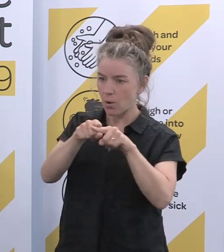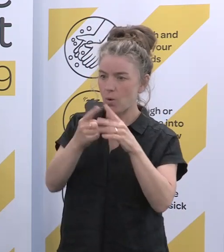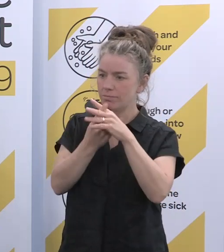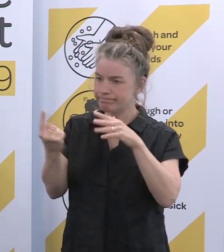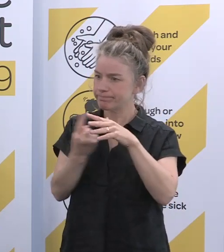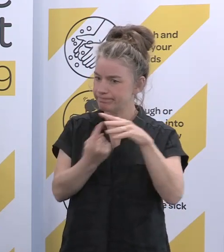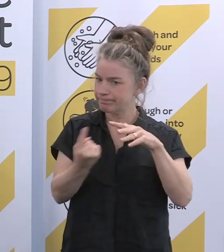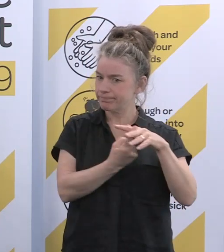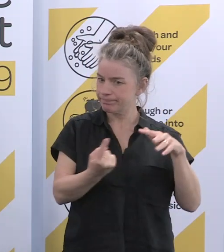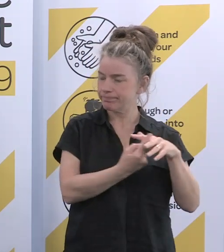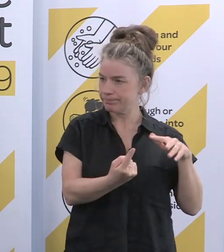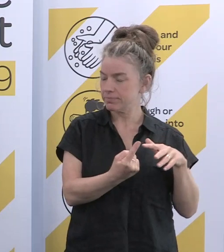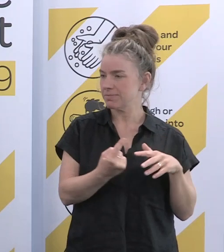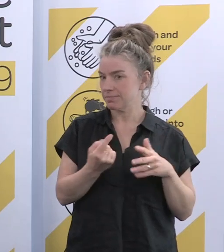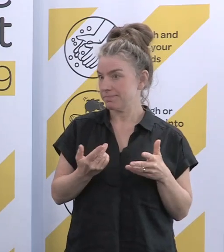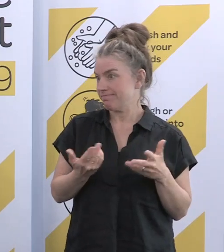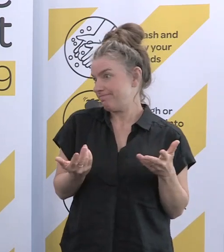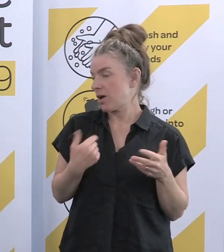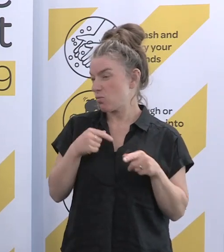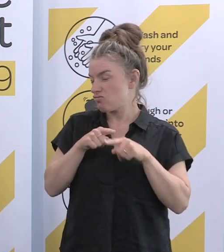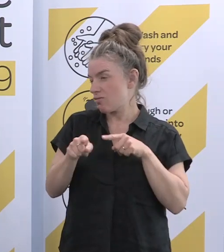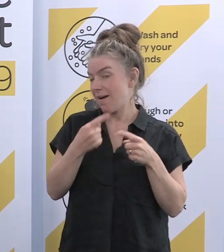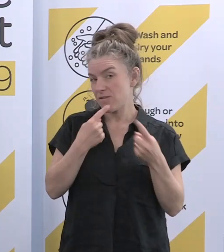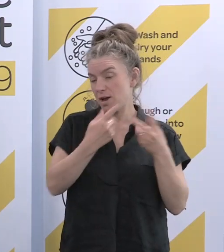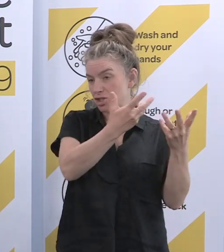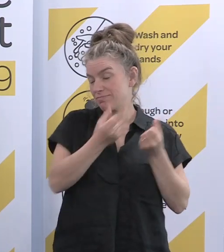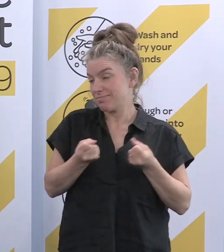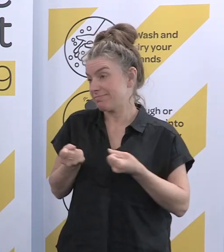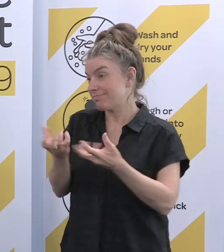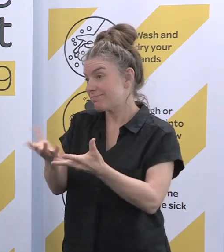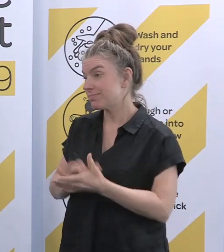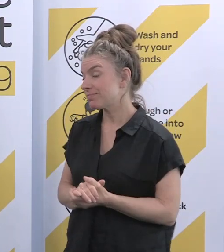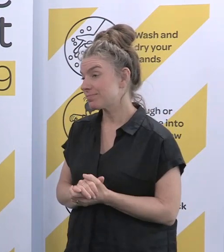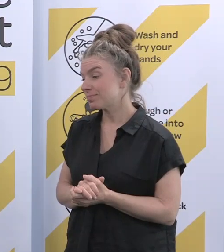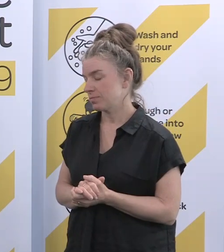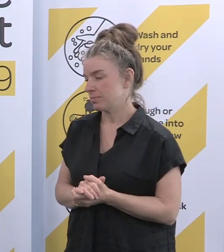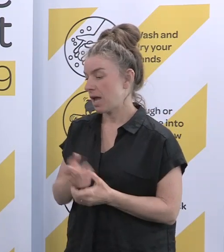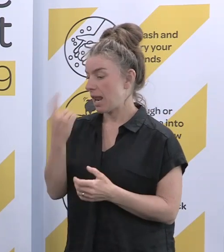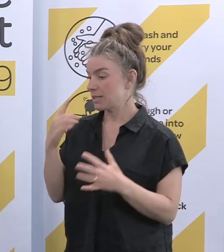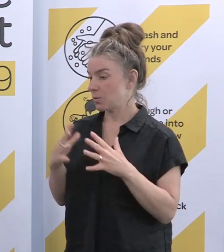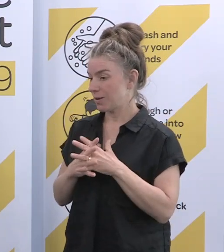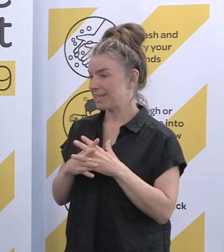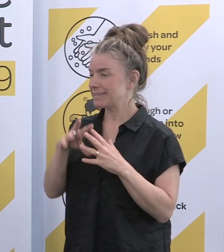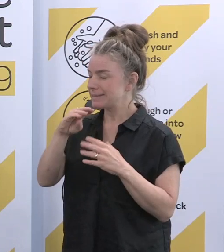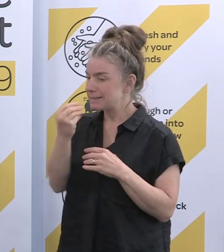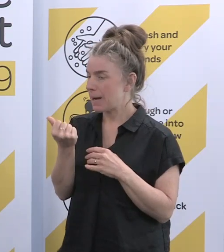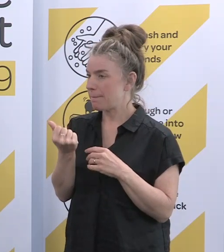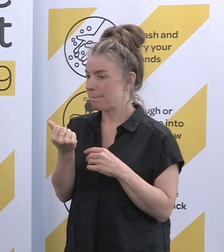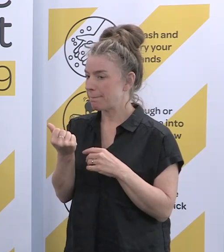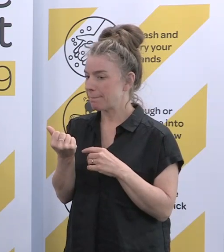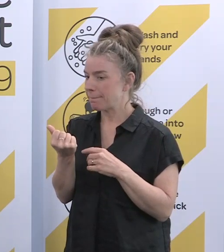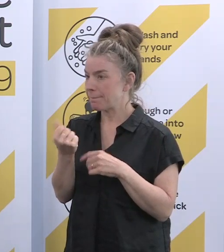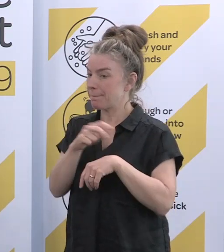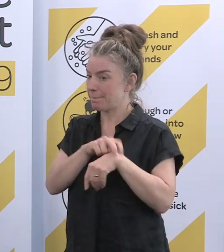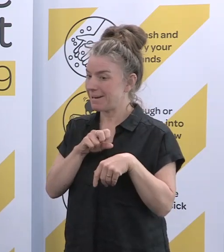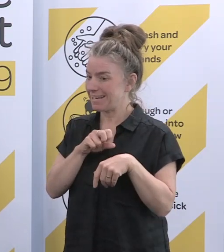with self-isolation. I'll see if I can get an update on that for you. But we did last week see some specific visits by